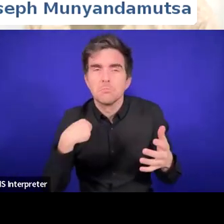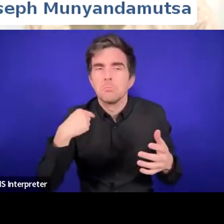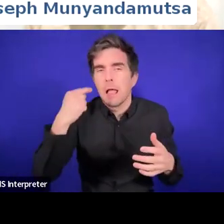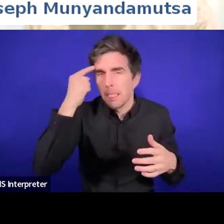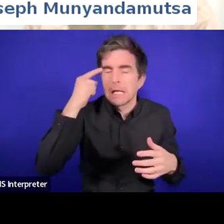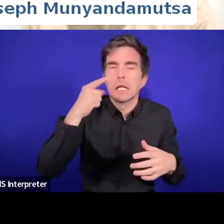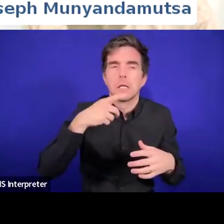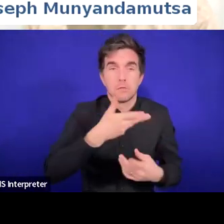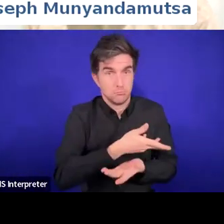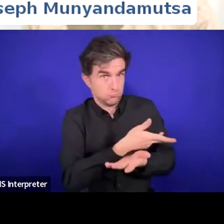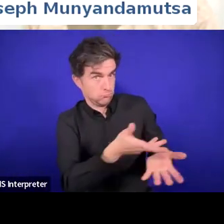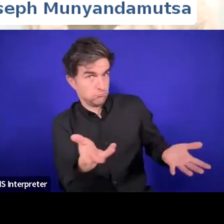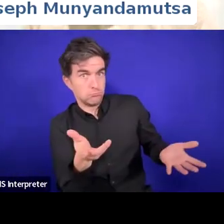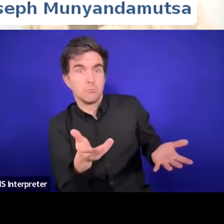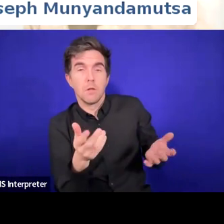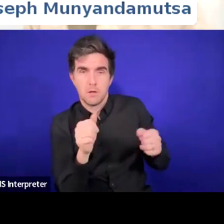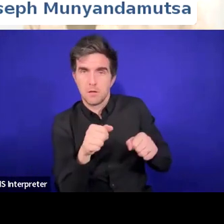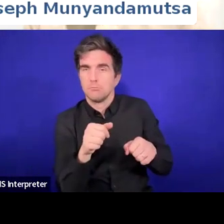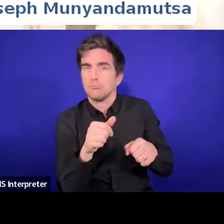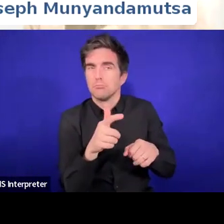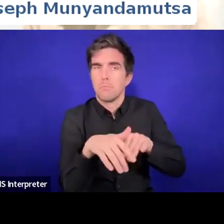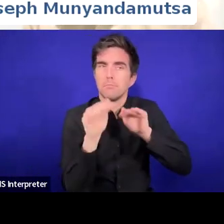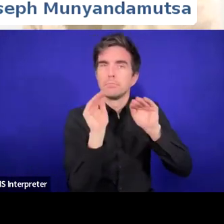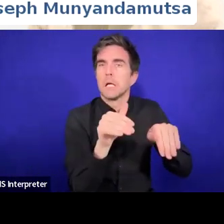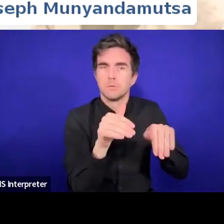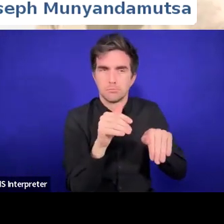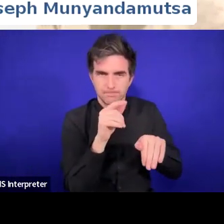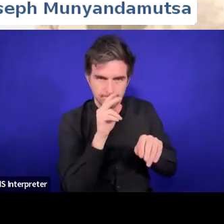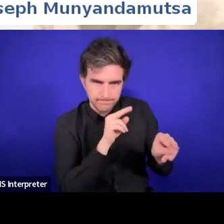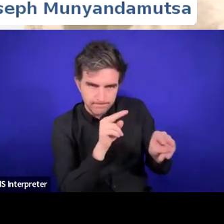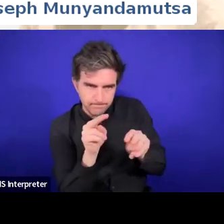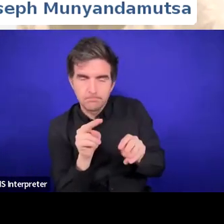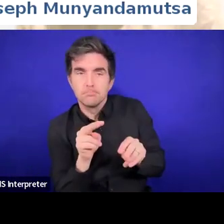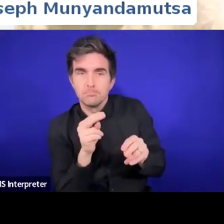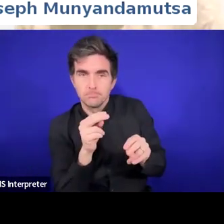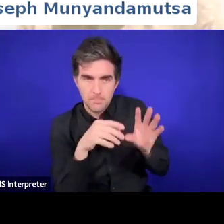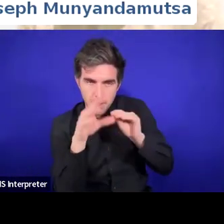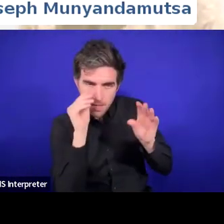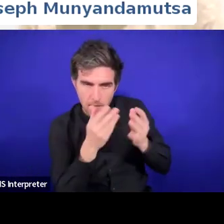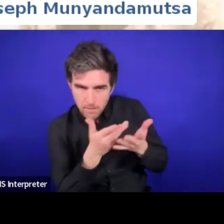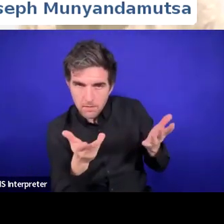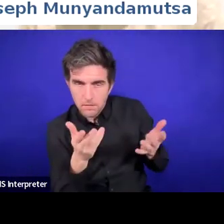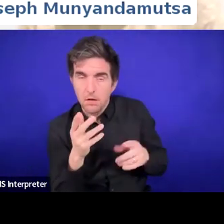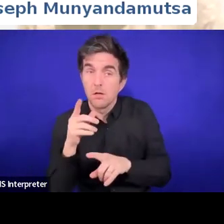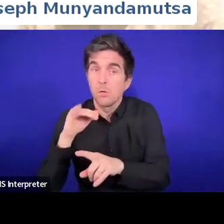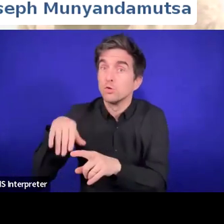again, broader from the social protection and disability side in terms of how to go about the different levels of